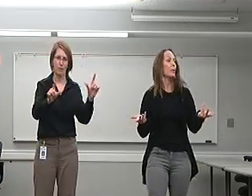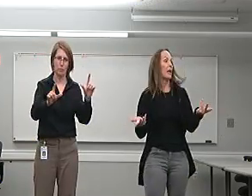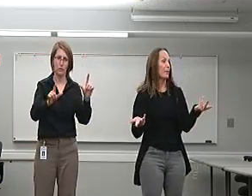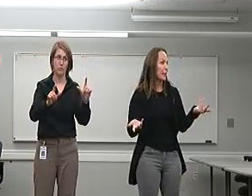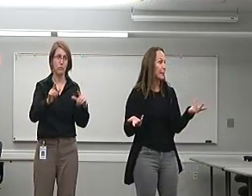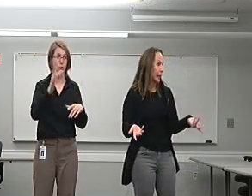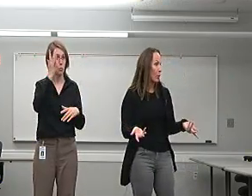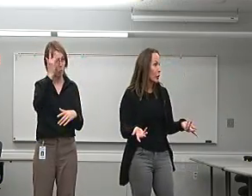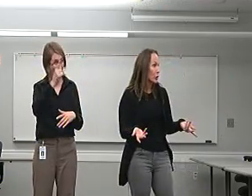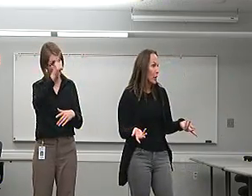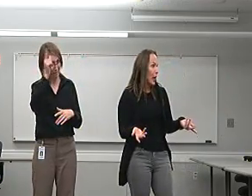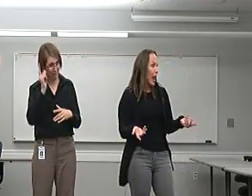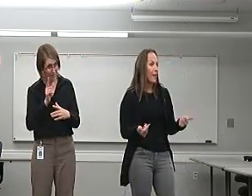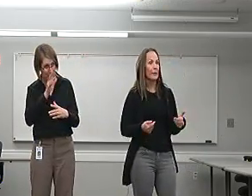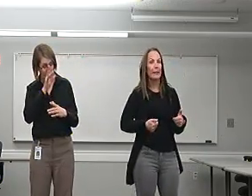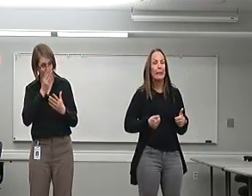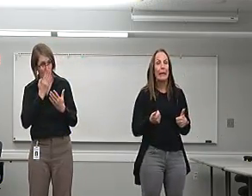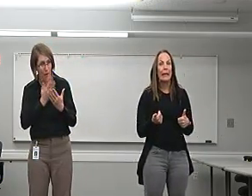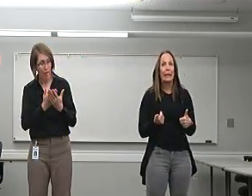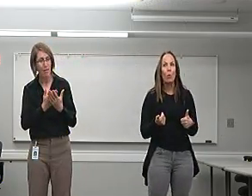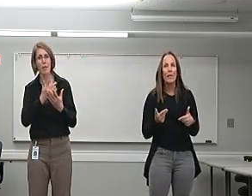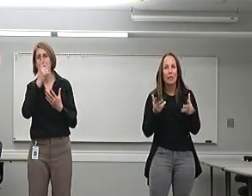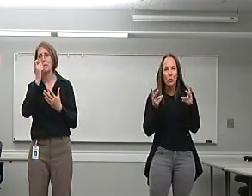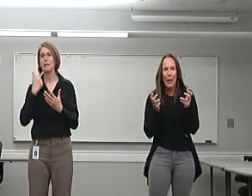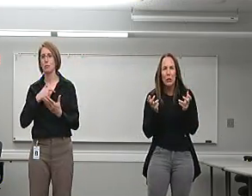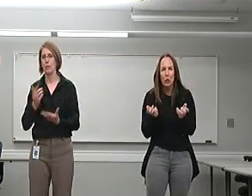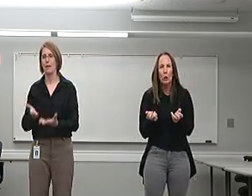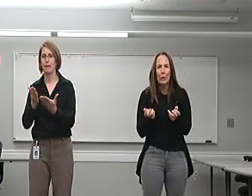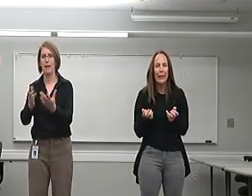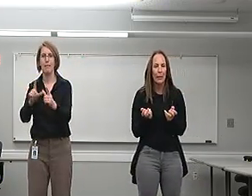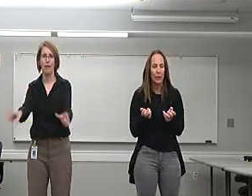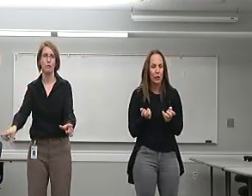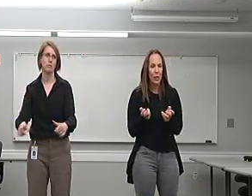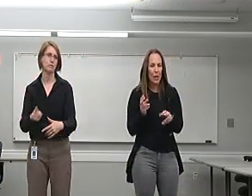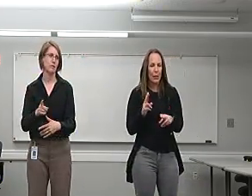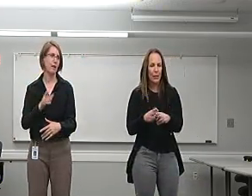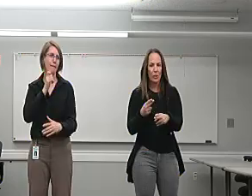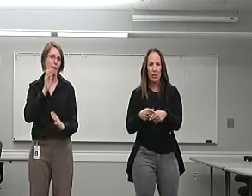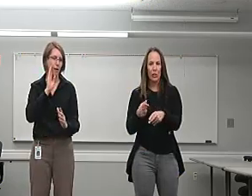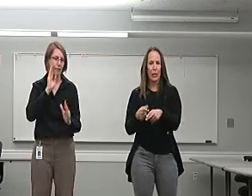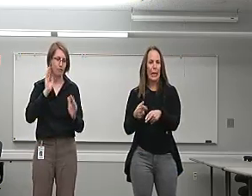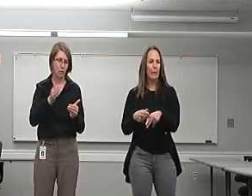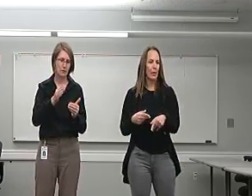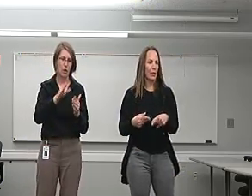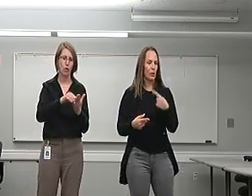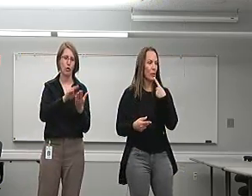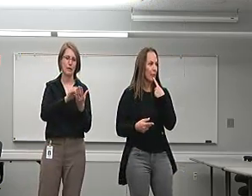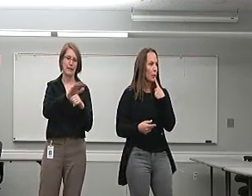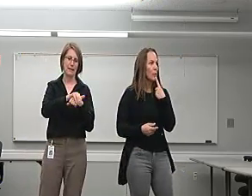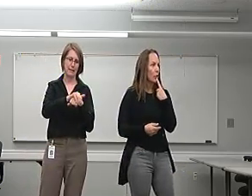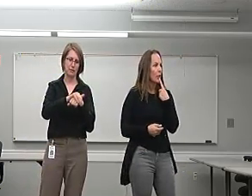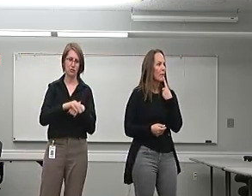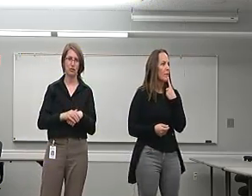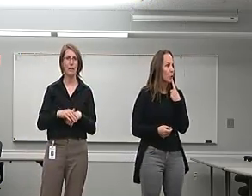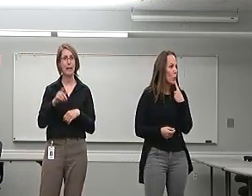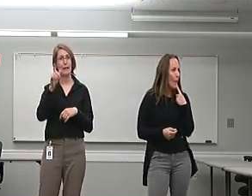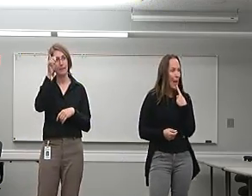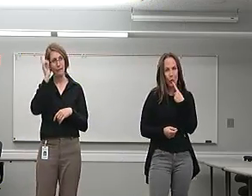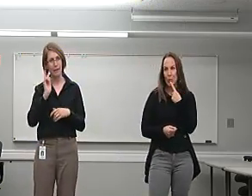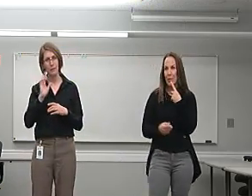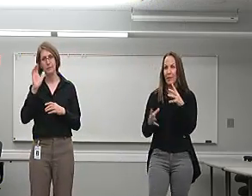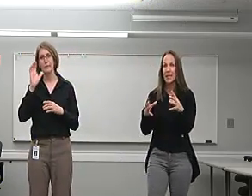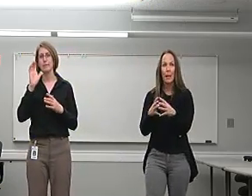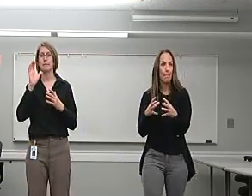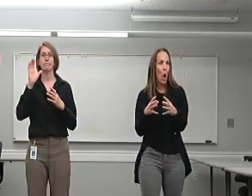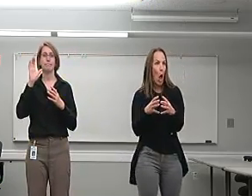language. And then Leah wasn't trying to learn English. Leah just started naming things. Leah was looking for visual patterns, and if I said